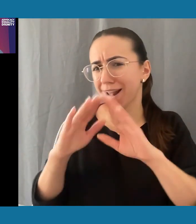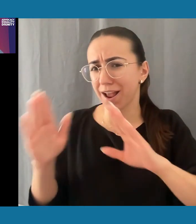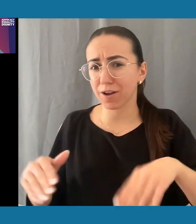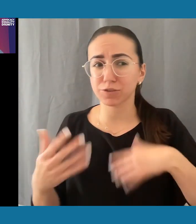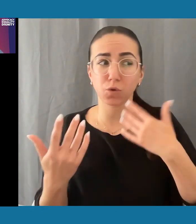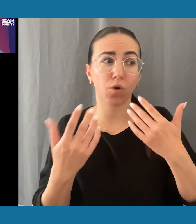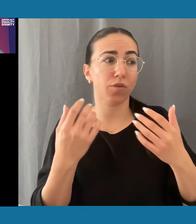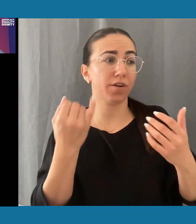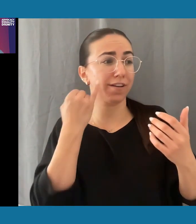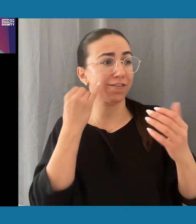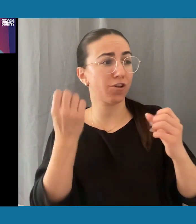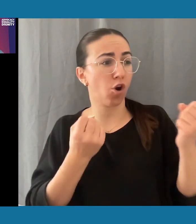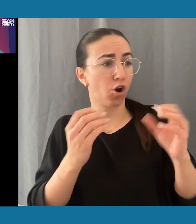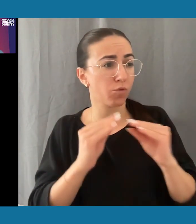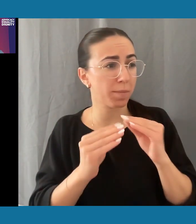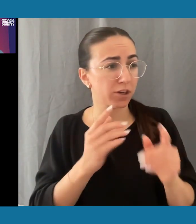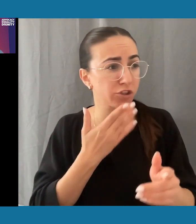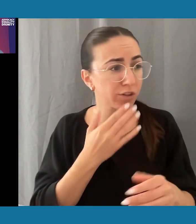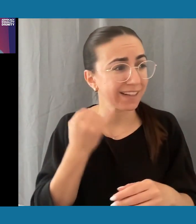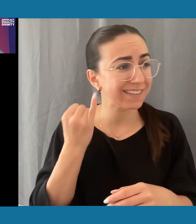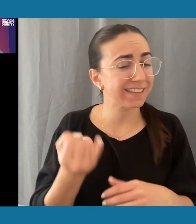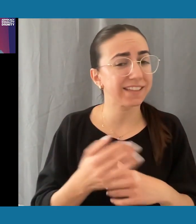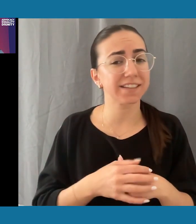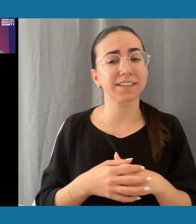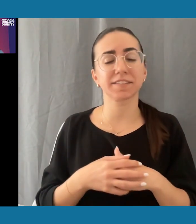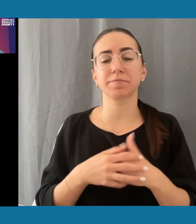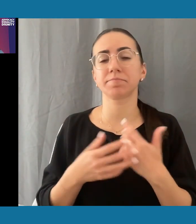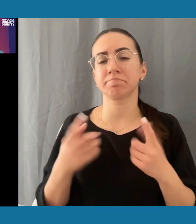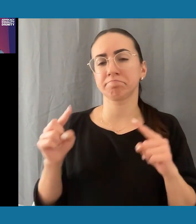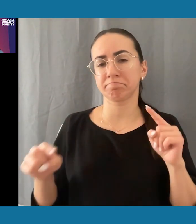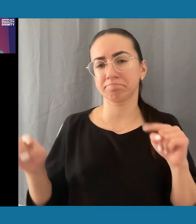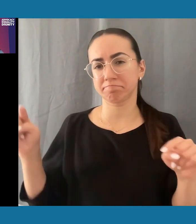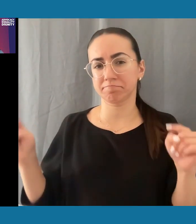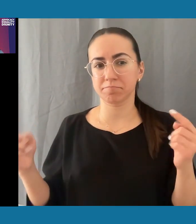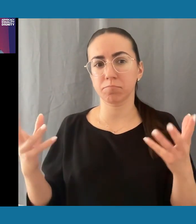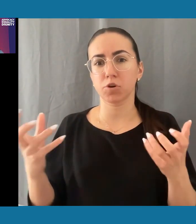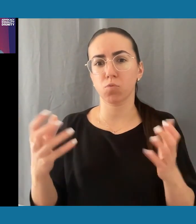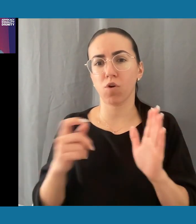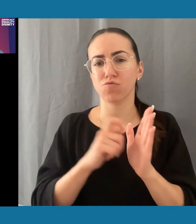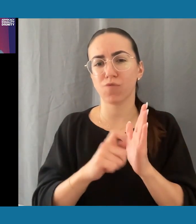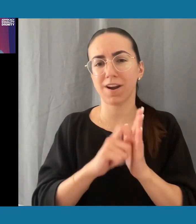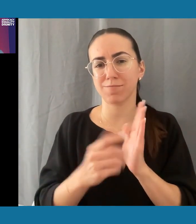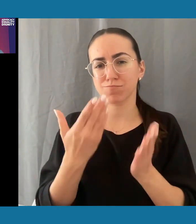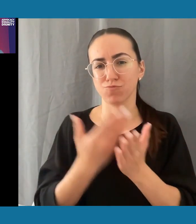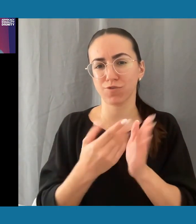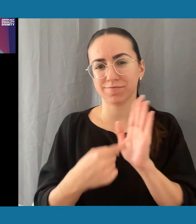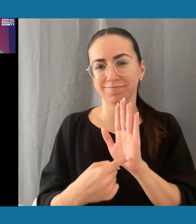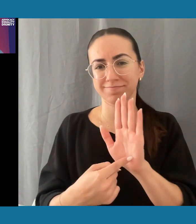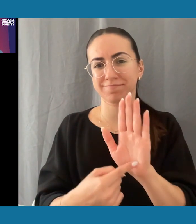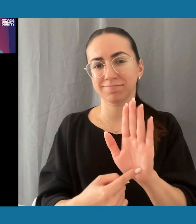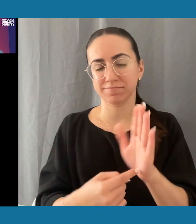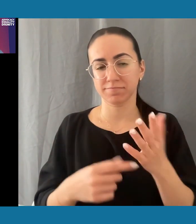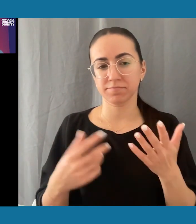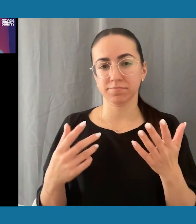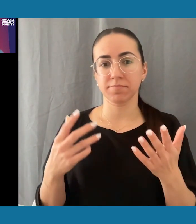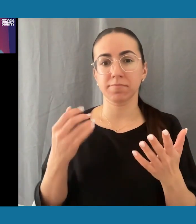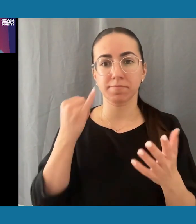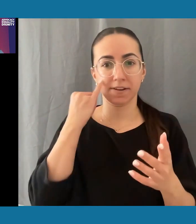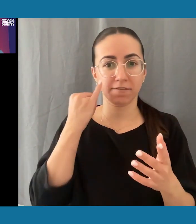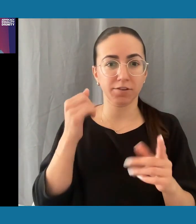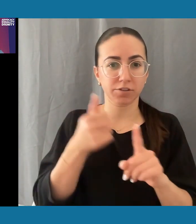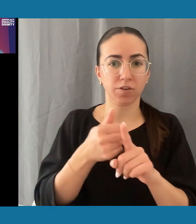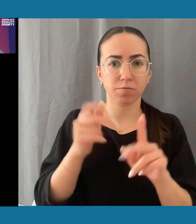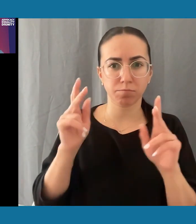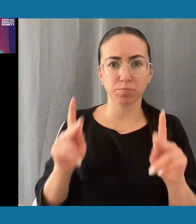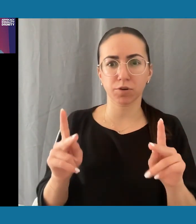idea. But you want to have it in writing when you're a person who might be at risk of having your rights removed.